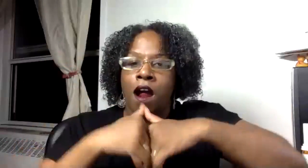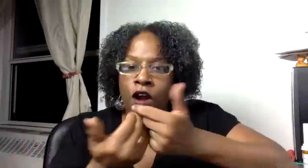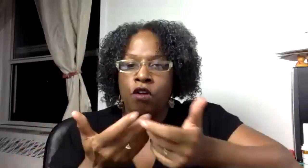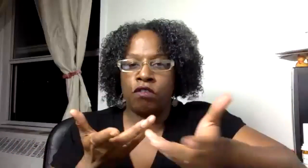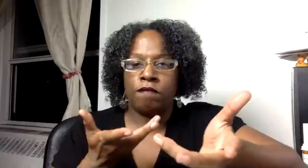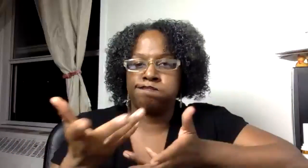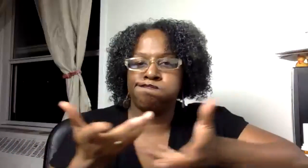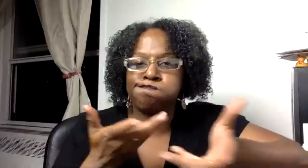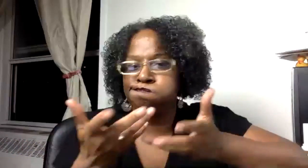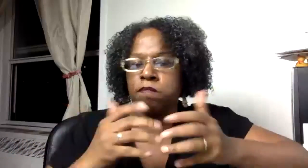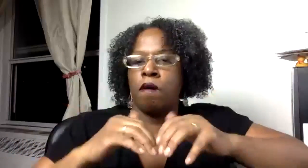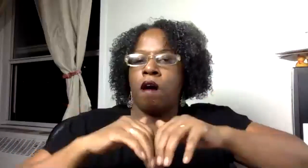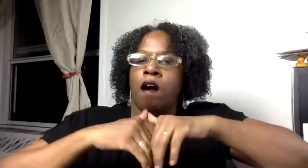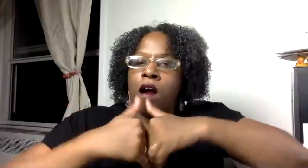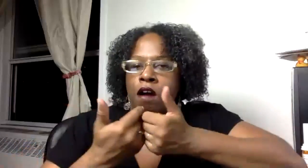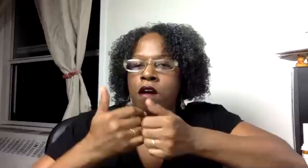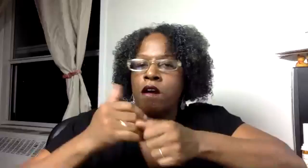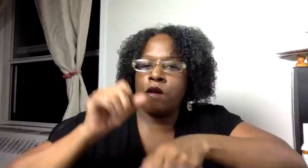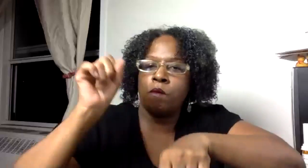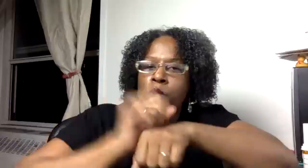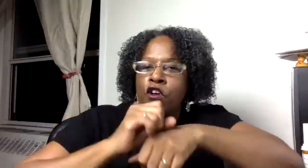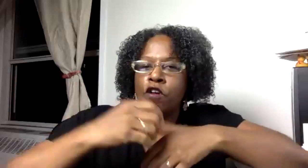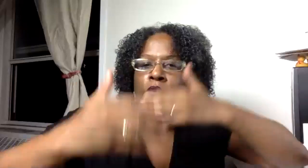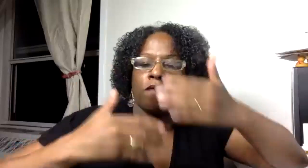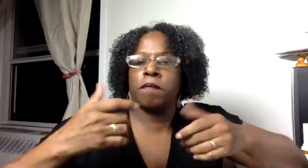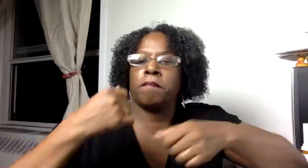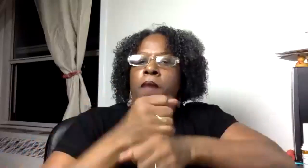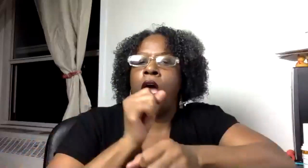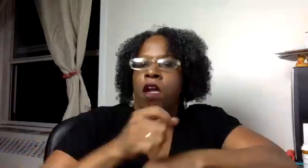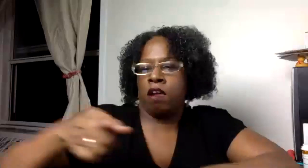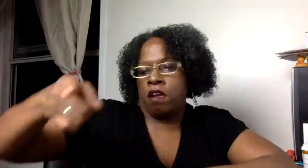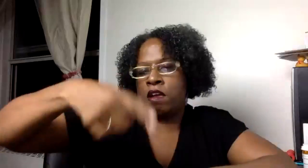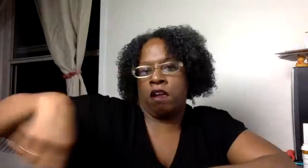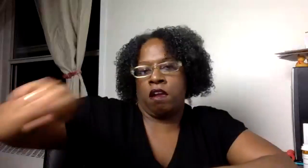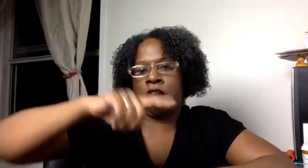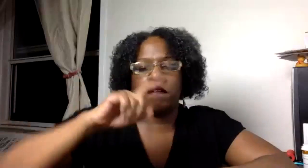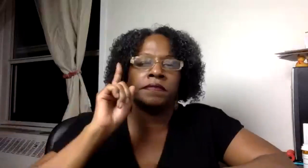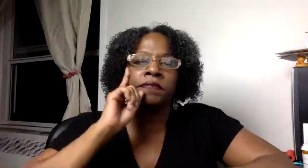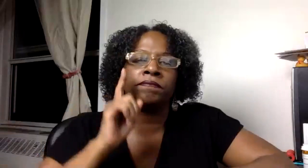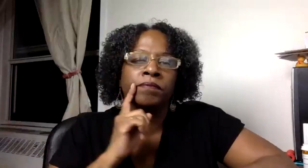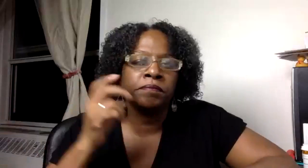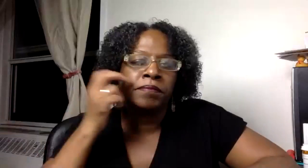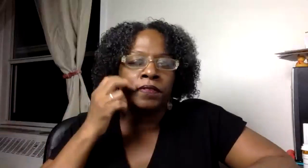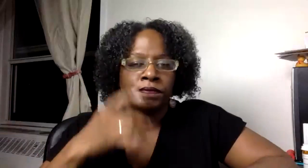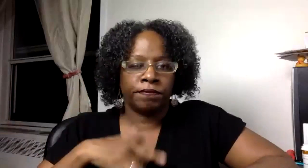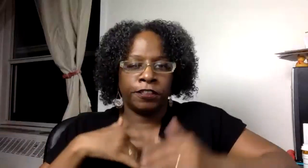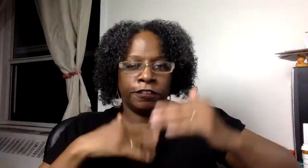going to increase? Do you think we'll overcome obstacles? What are some of the things that we need to work on here as a community,